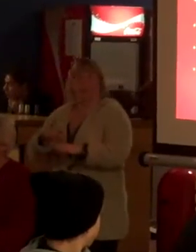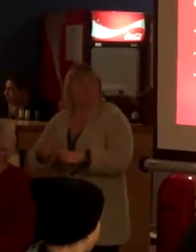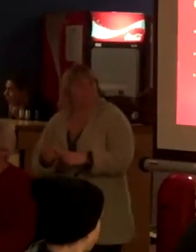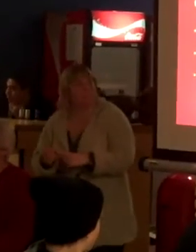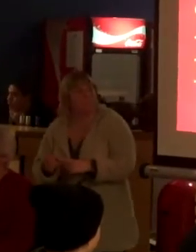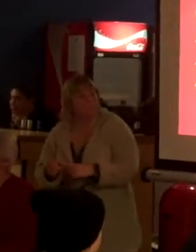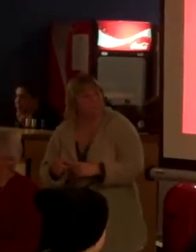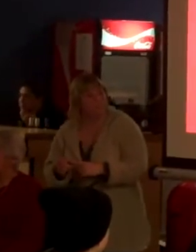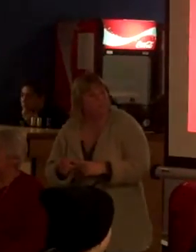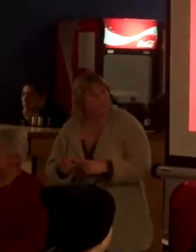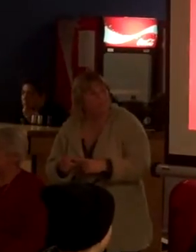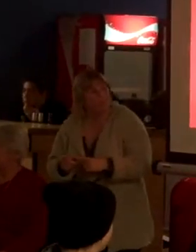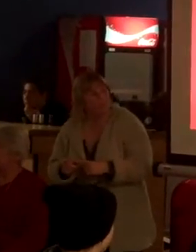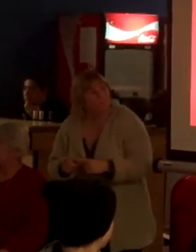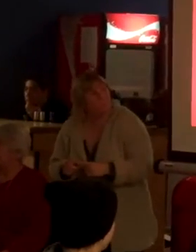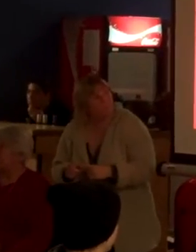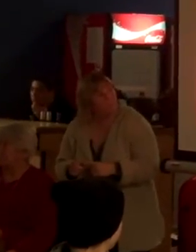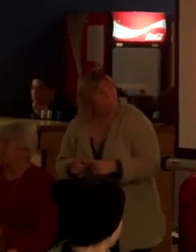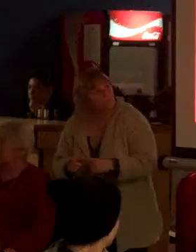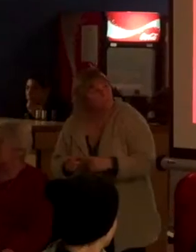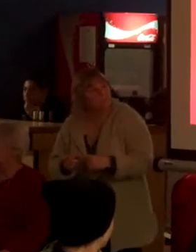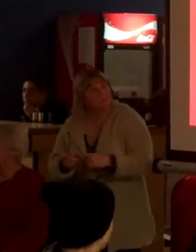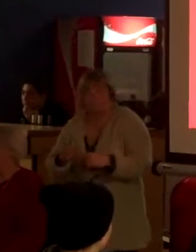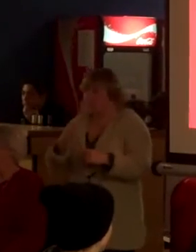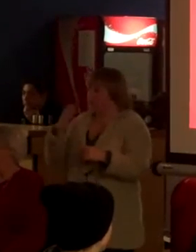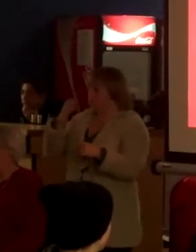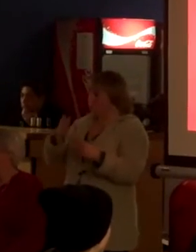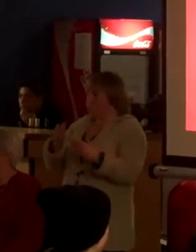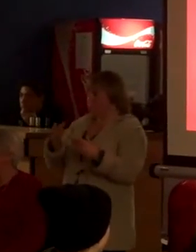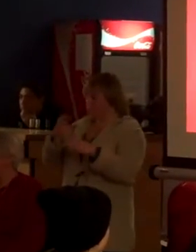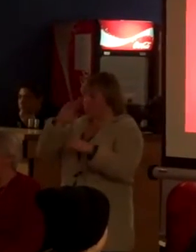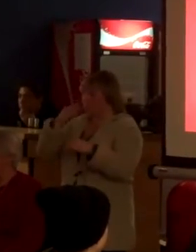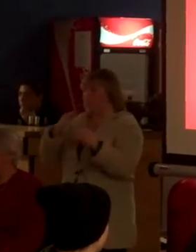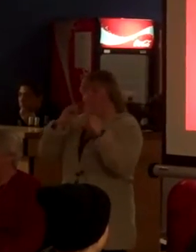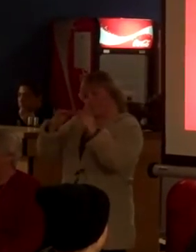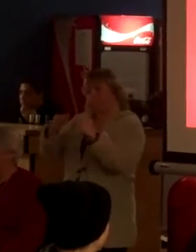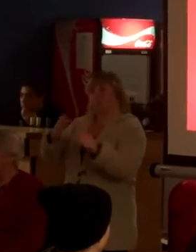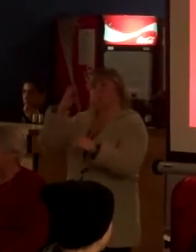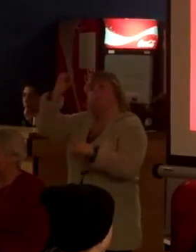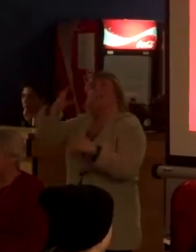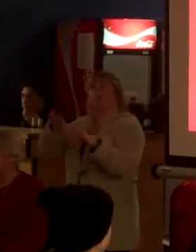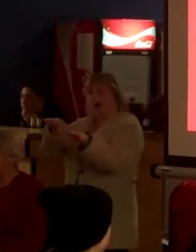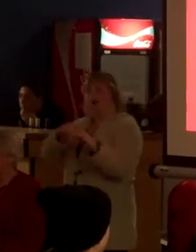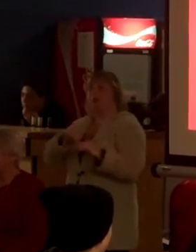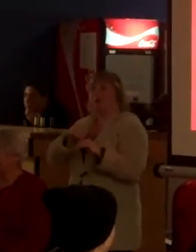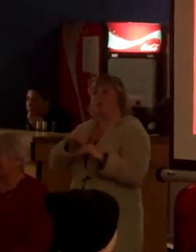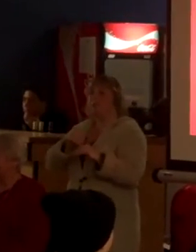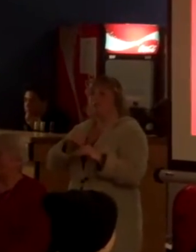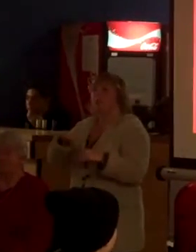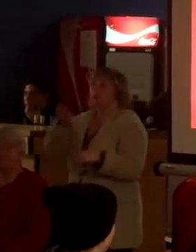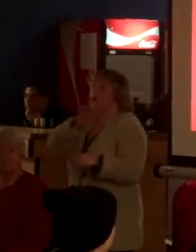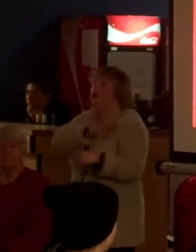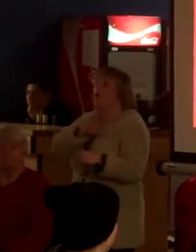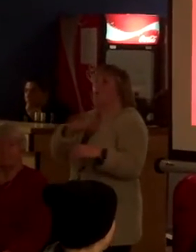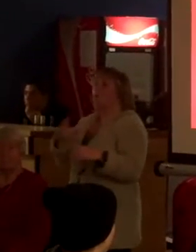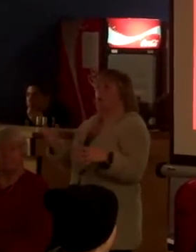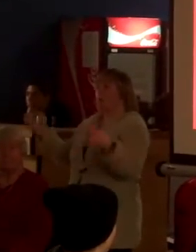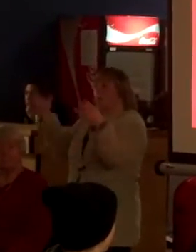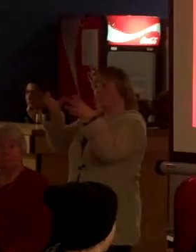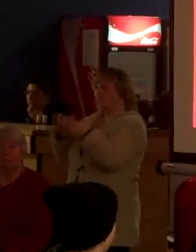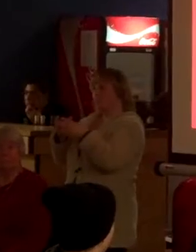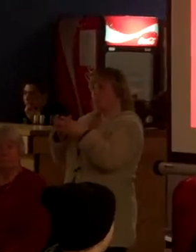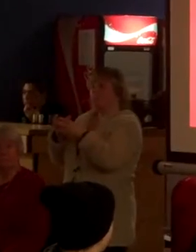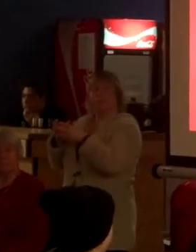and to arrange for the programs it has to do. But also, it works in partnership with other local